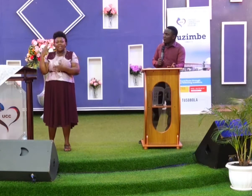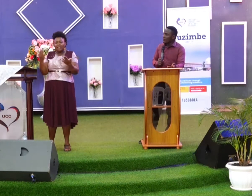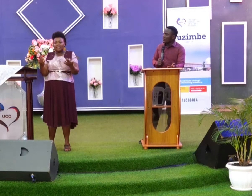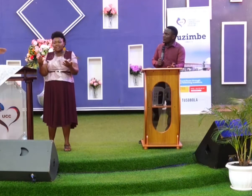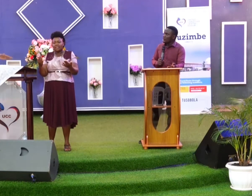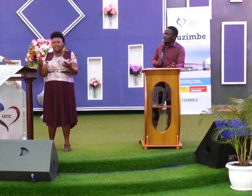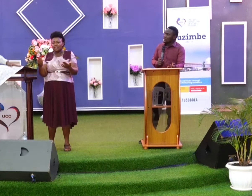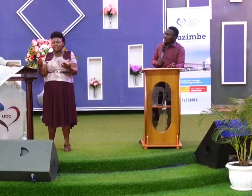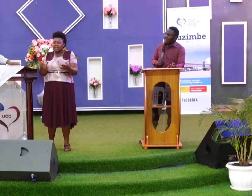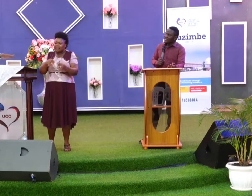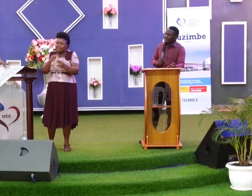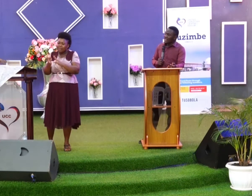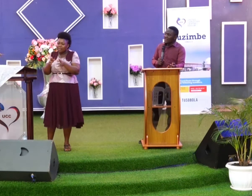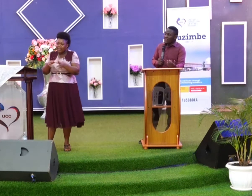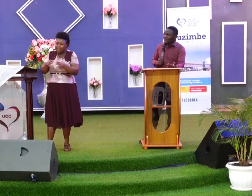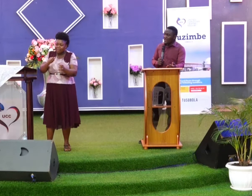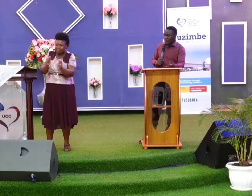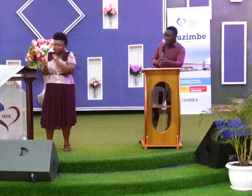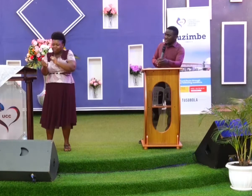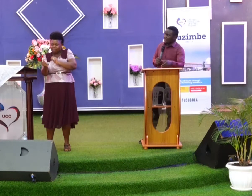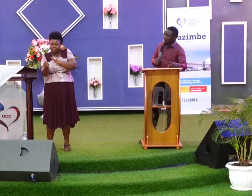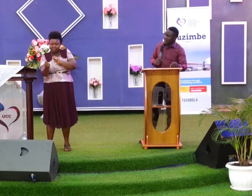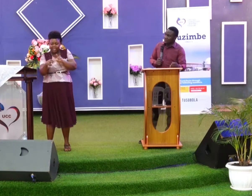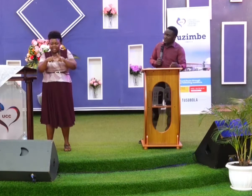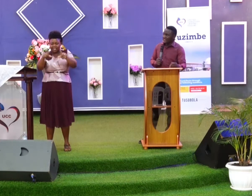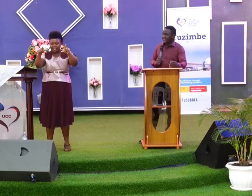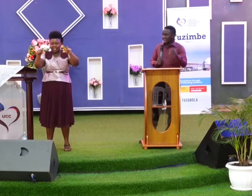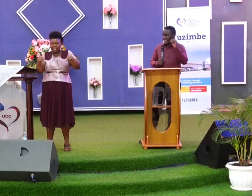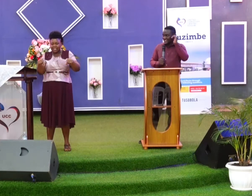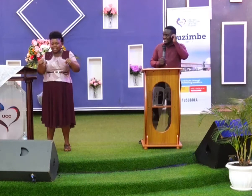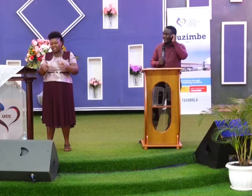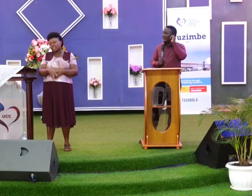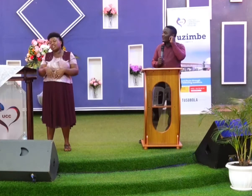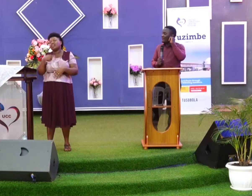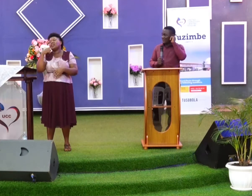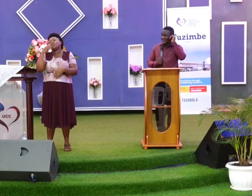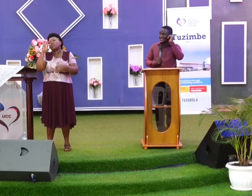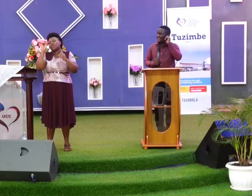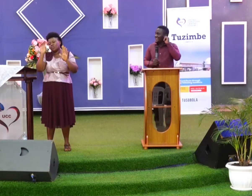How? And I told her, every day we put them in a square format. And she said,